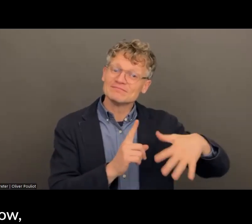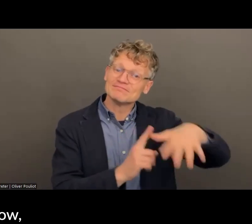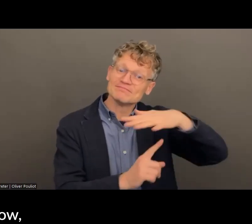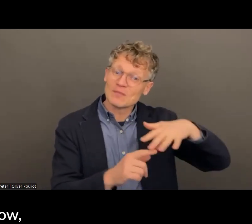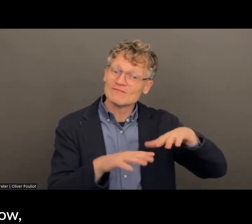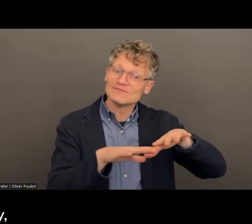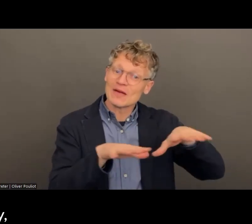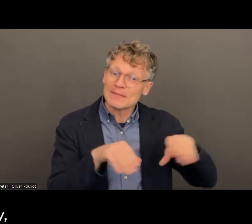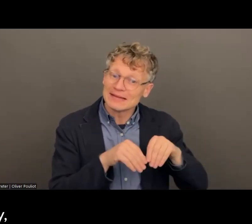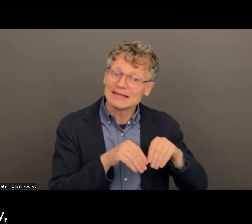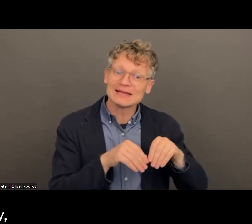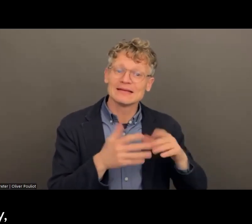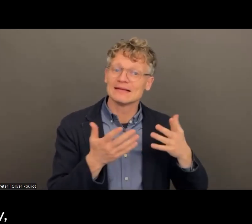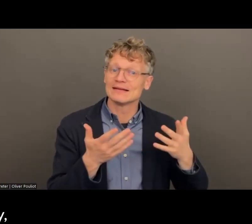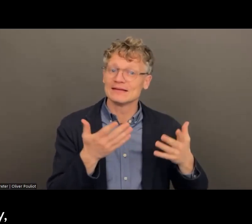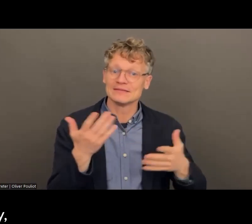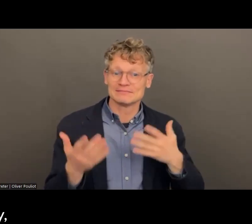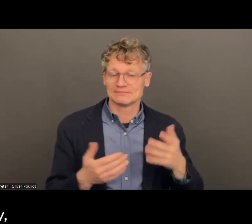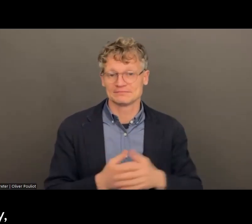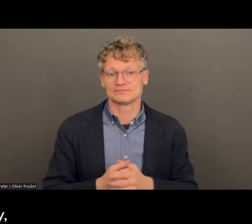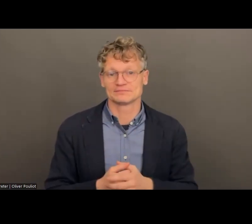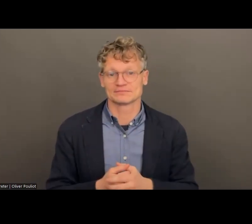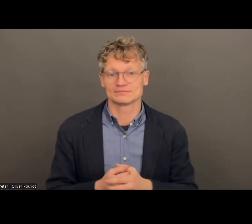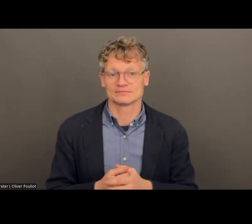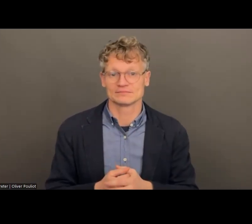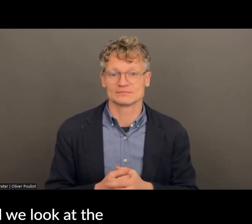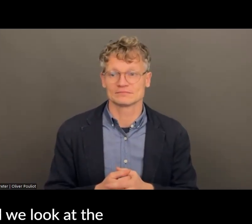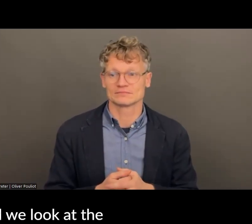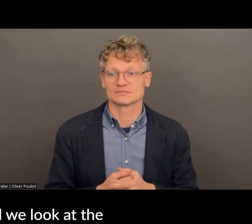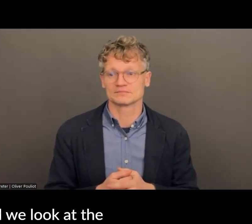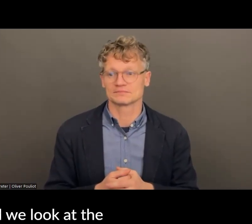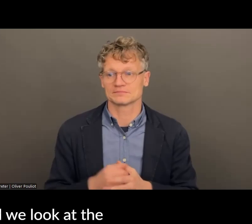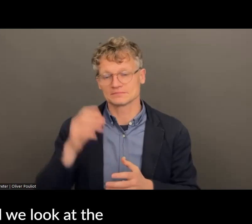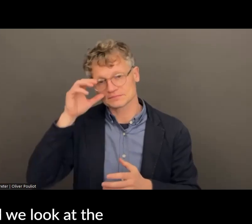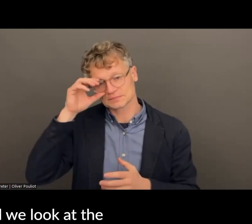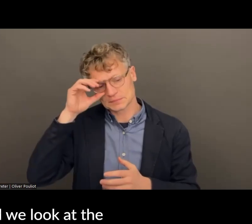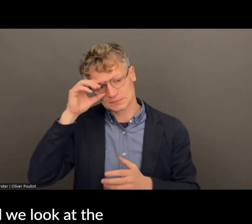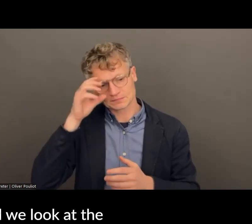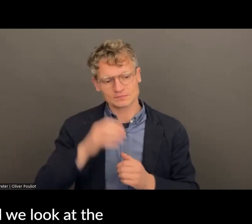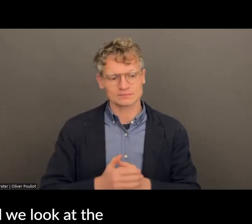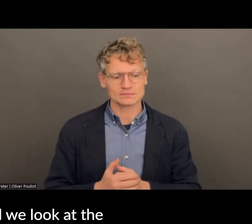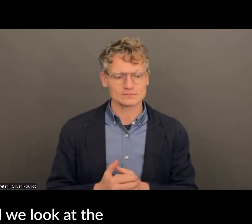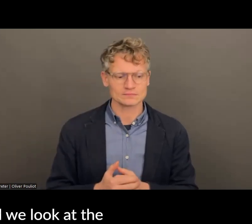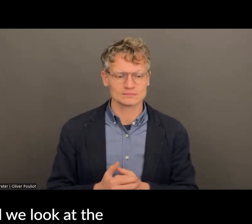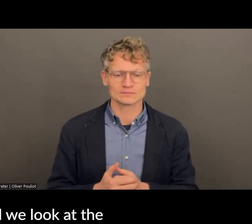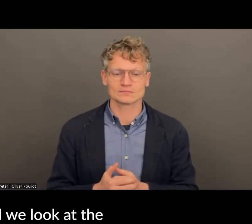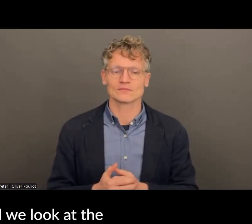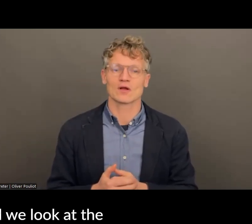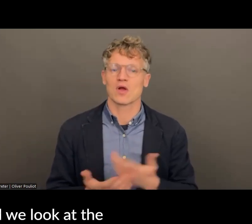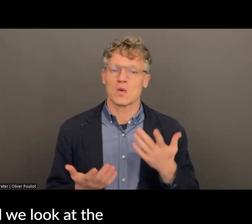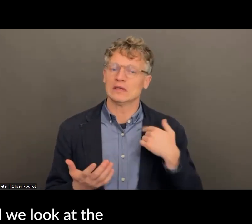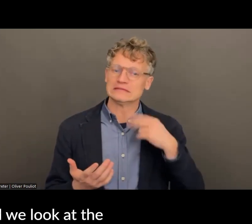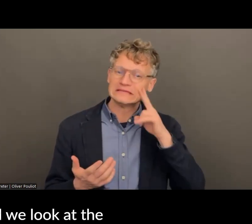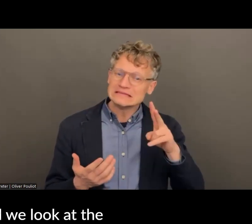different realities like poverty, marginalization of past and other aspects as well. So we look at that, and we look at